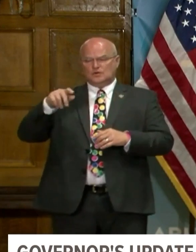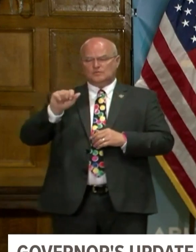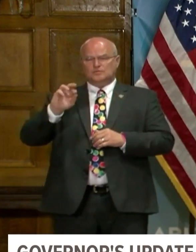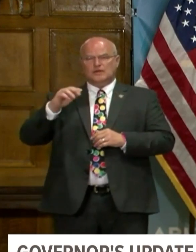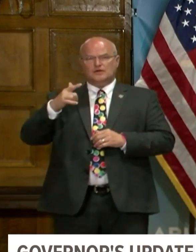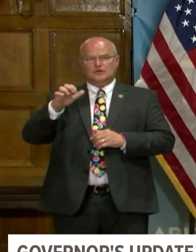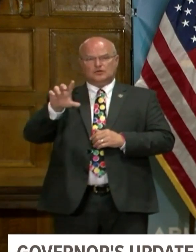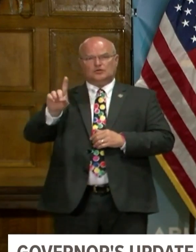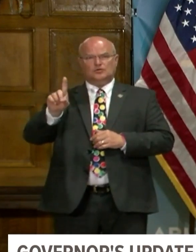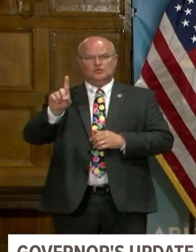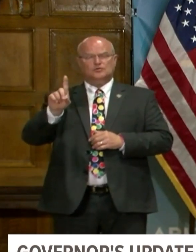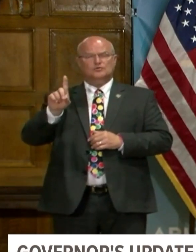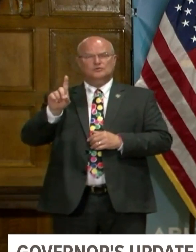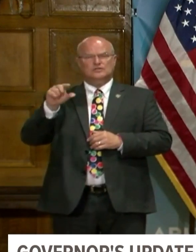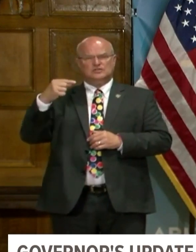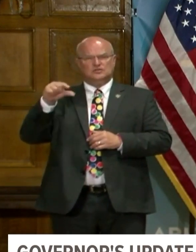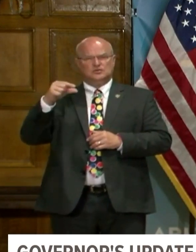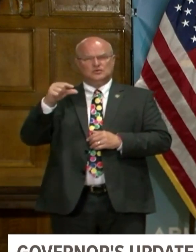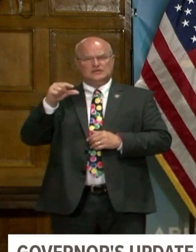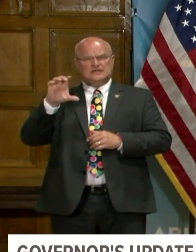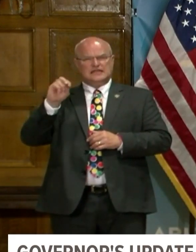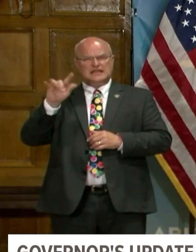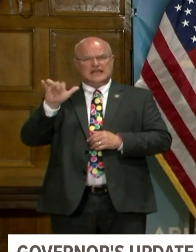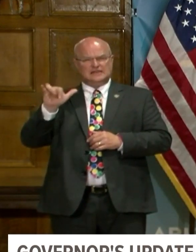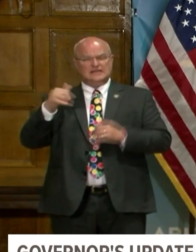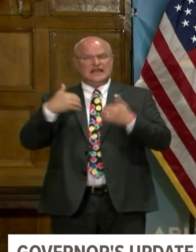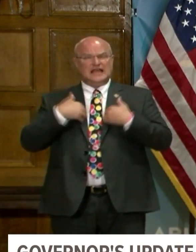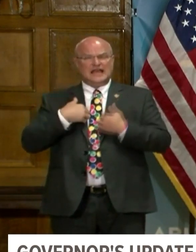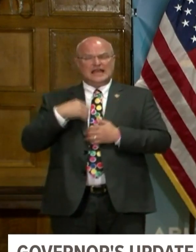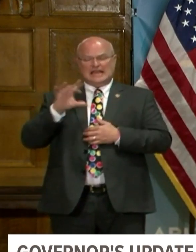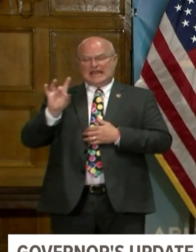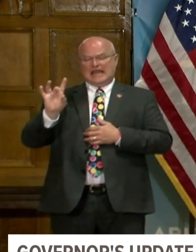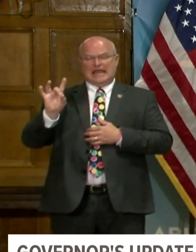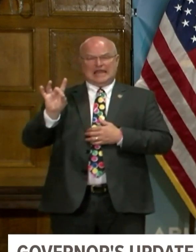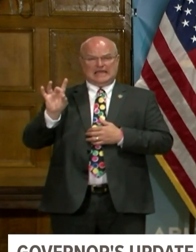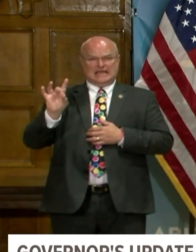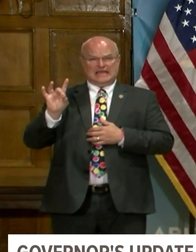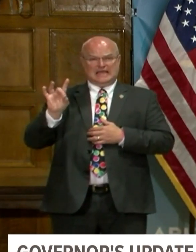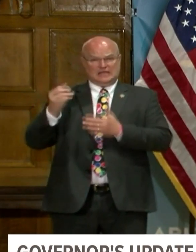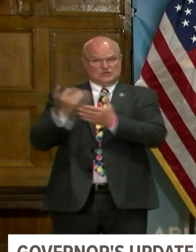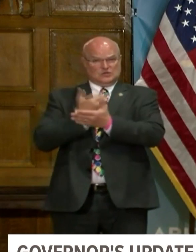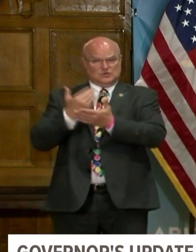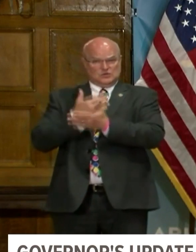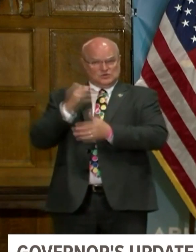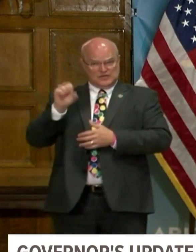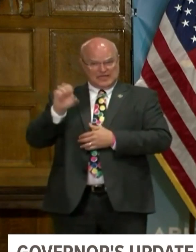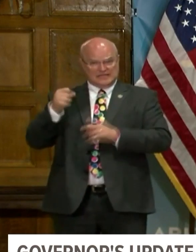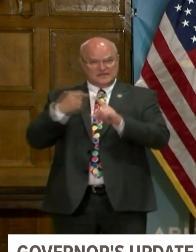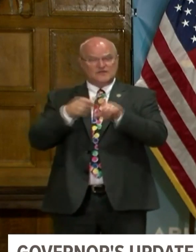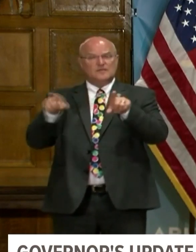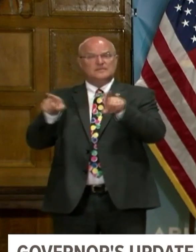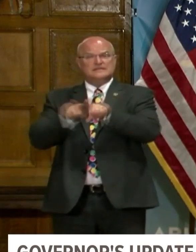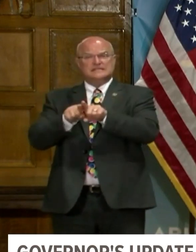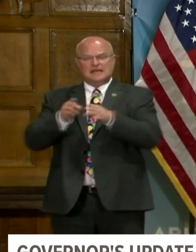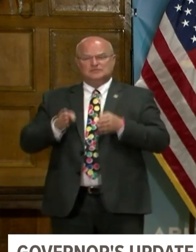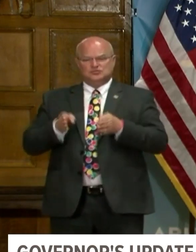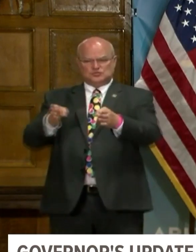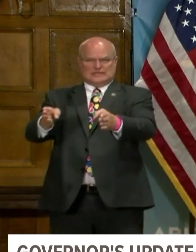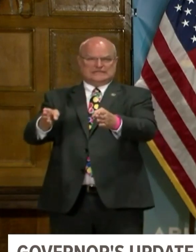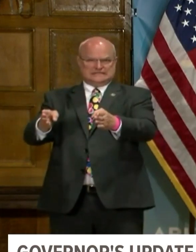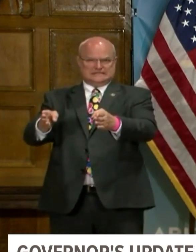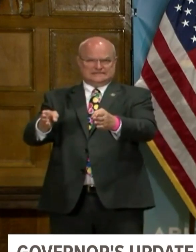Googled. Up in Greene County, you had 8 new cases from the same